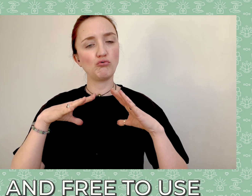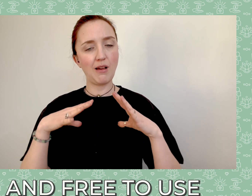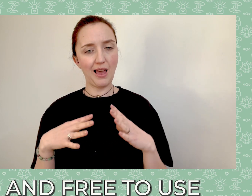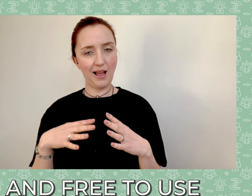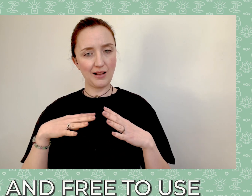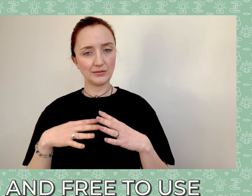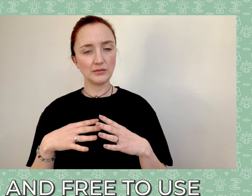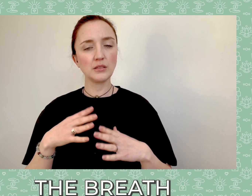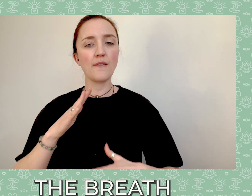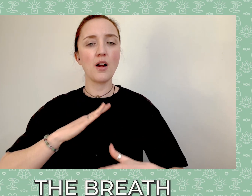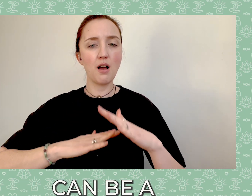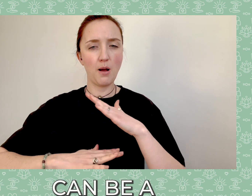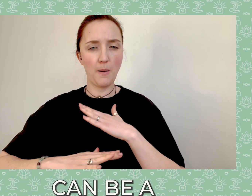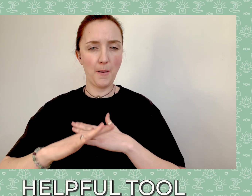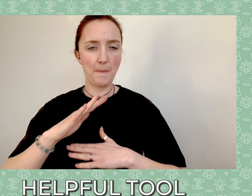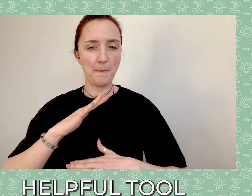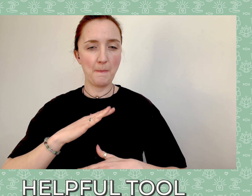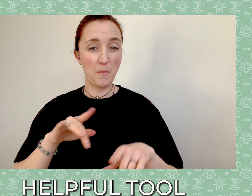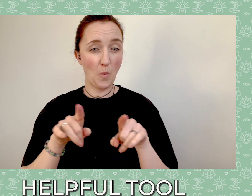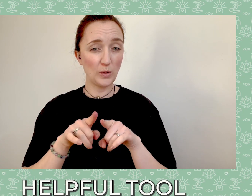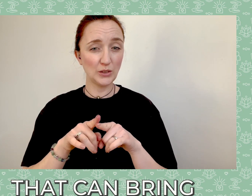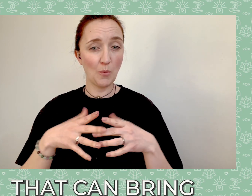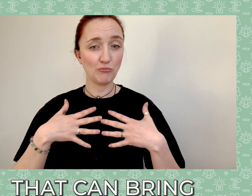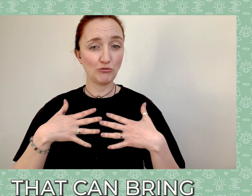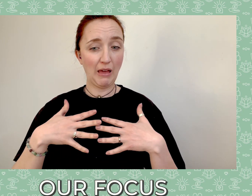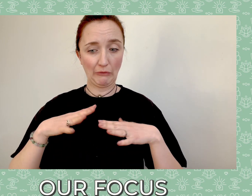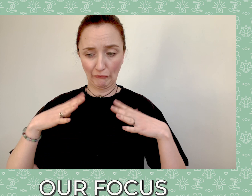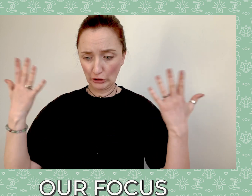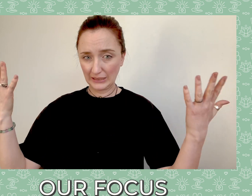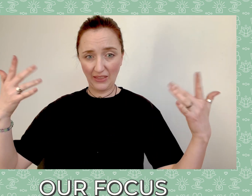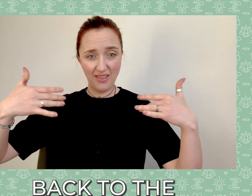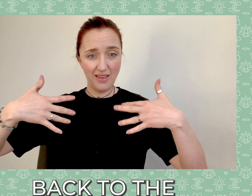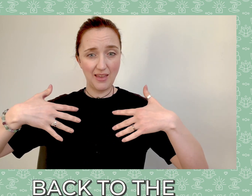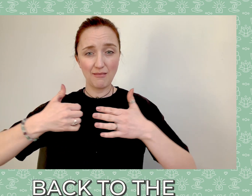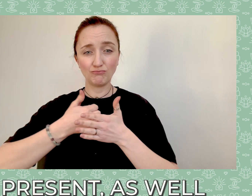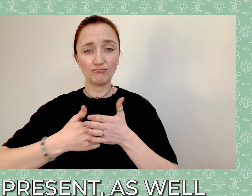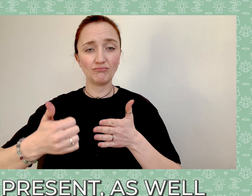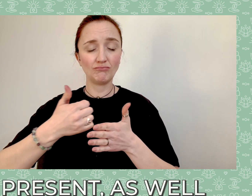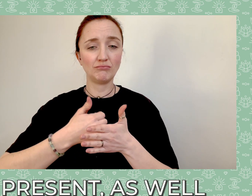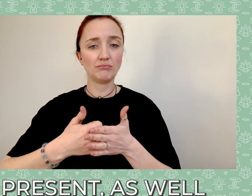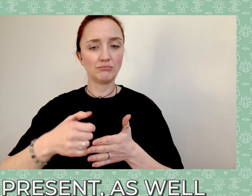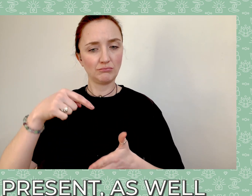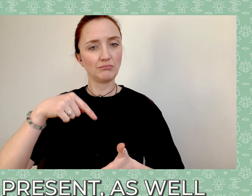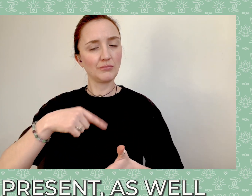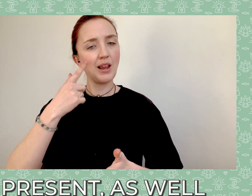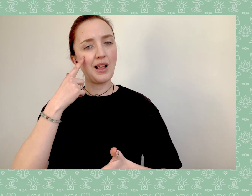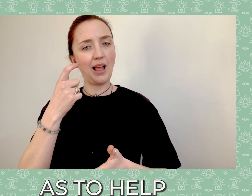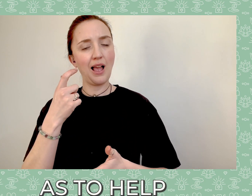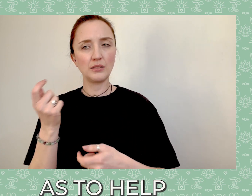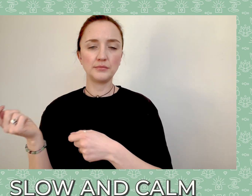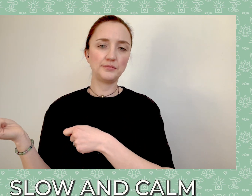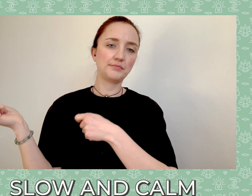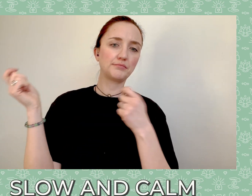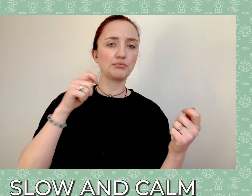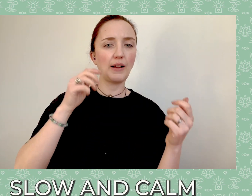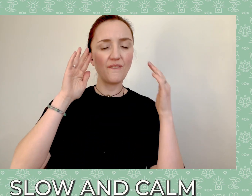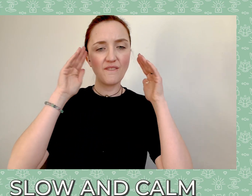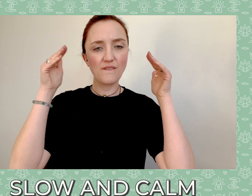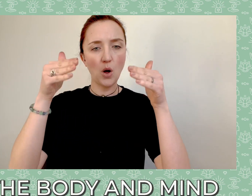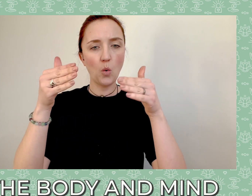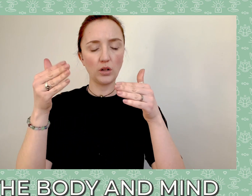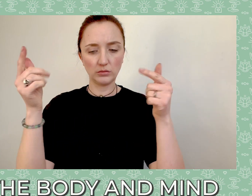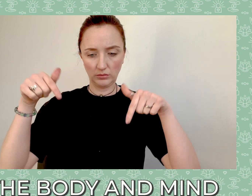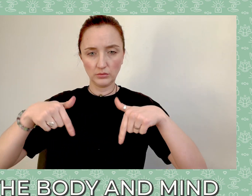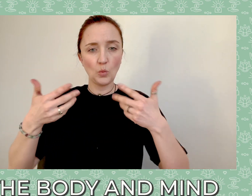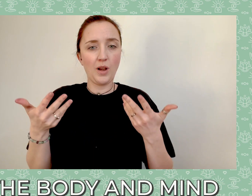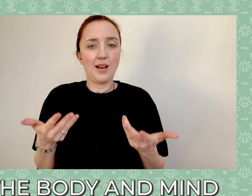there and free to use. The breath can be a helpful tool that can bring our focus back to the present, as well as to help slow and